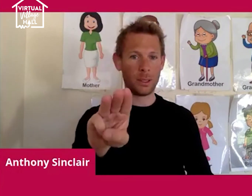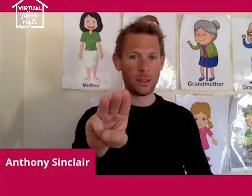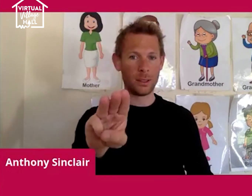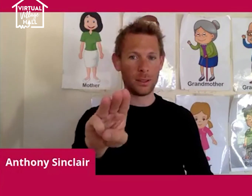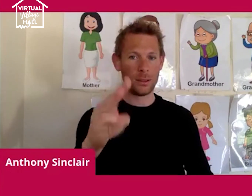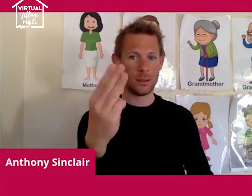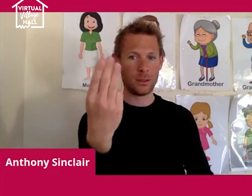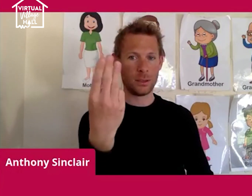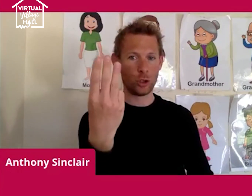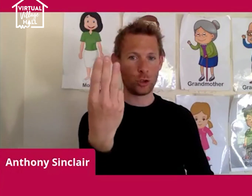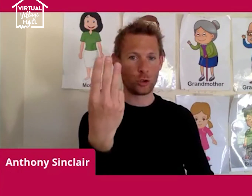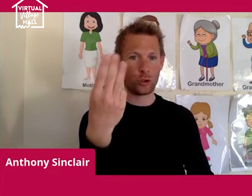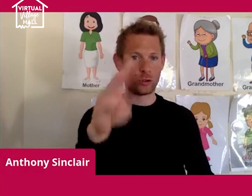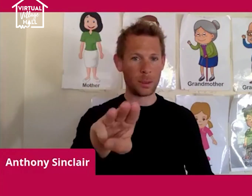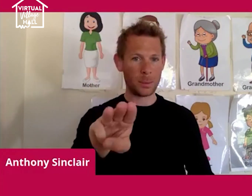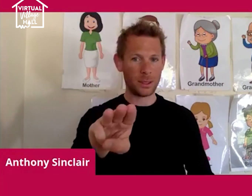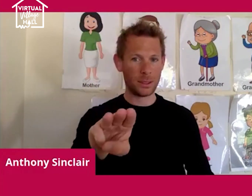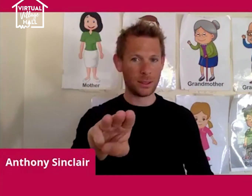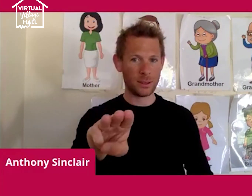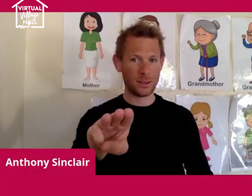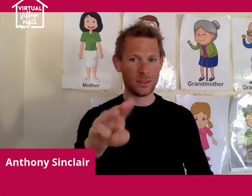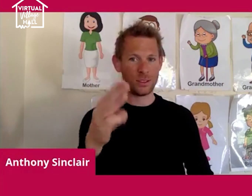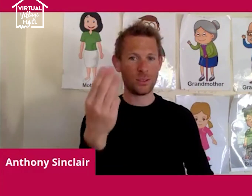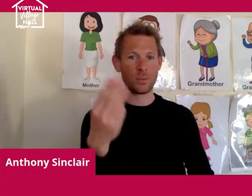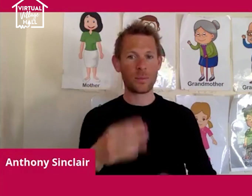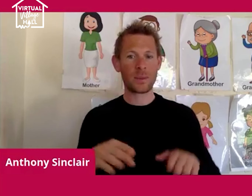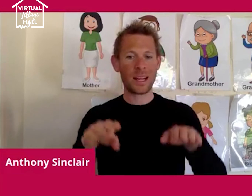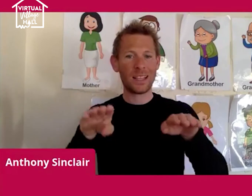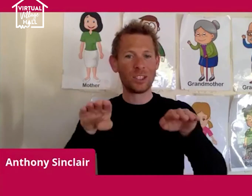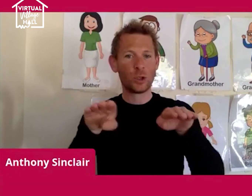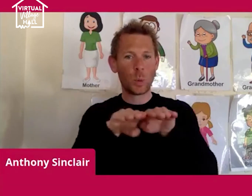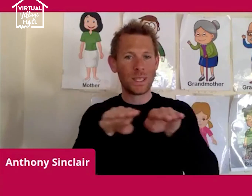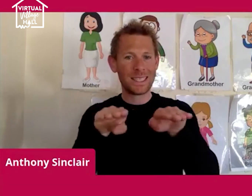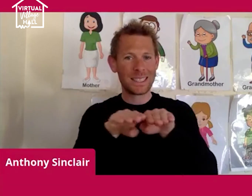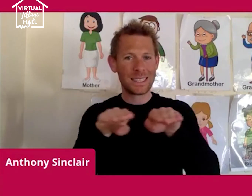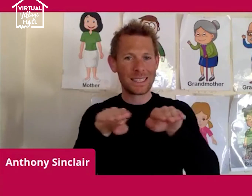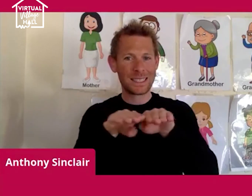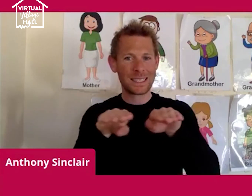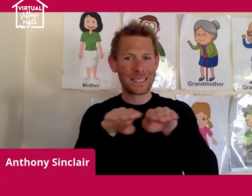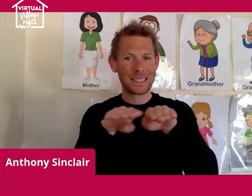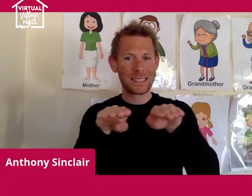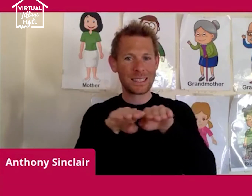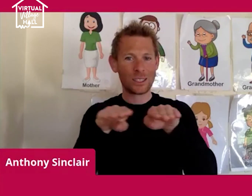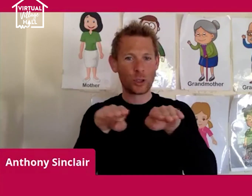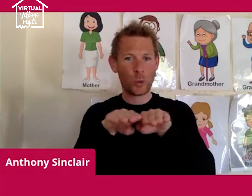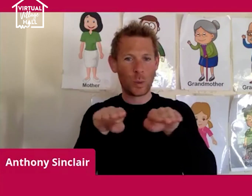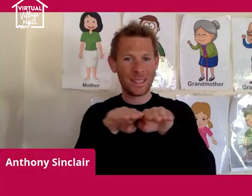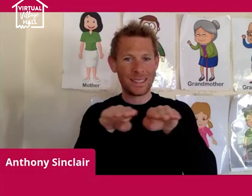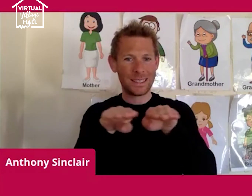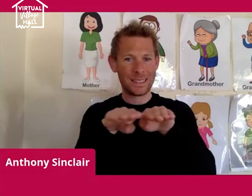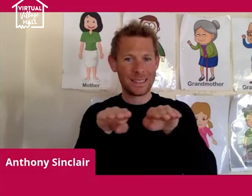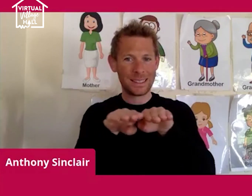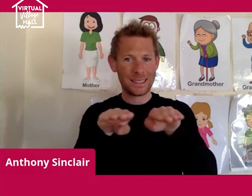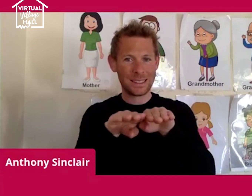So it's triplets, that's the sign, 3, and then you turn around. Twins, there's the sign, twins.